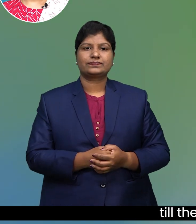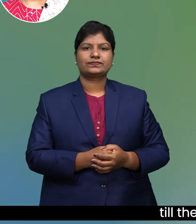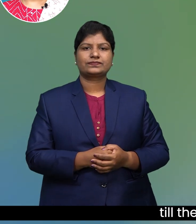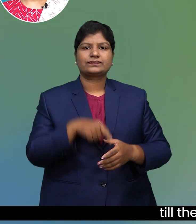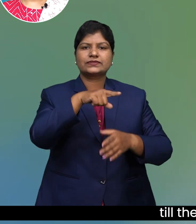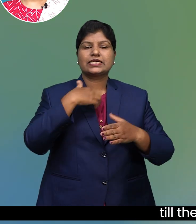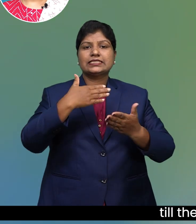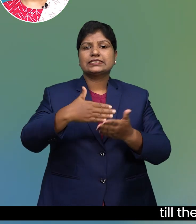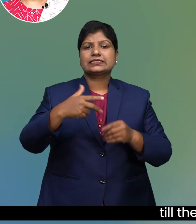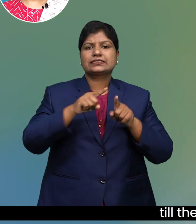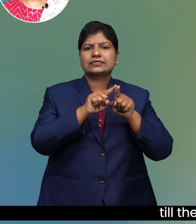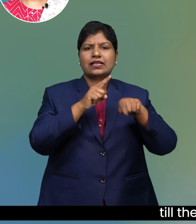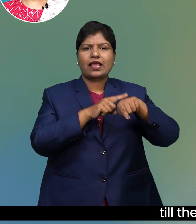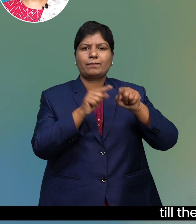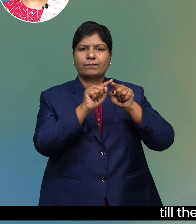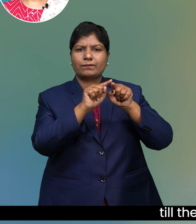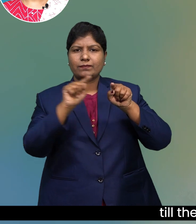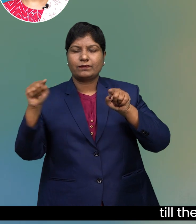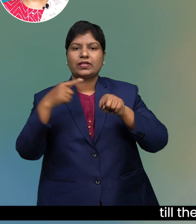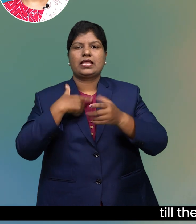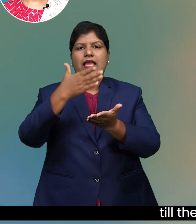till the end of pregnancy.